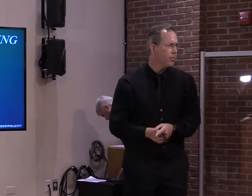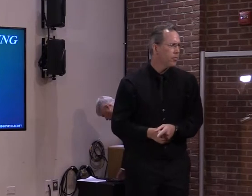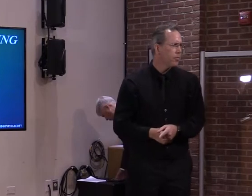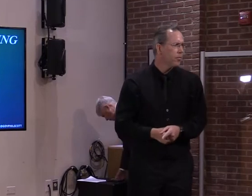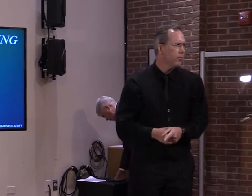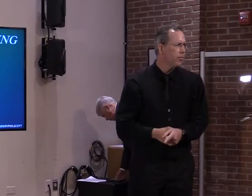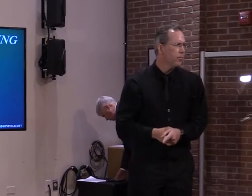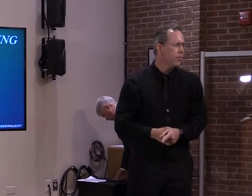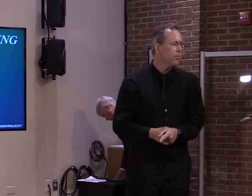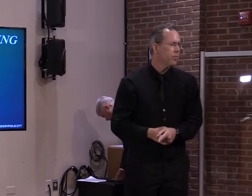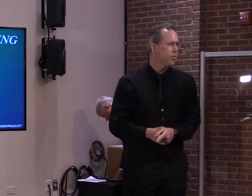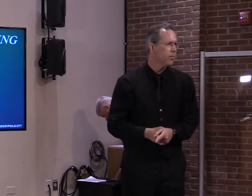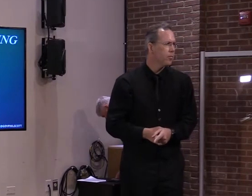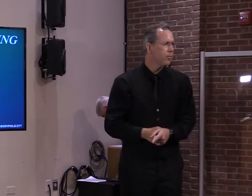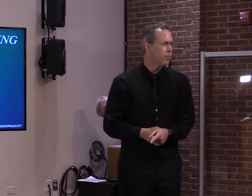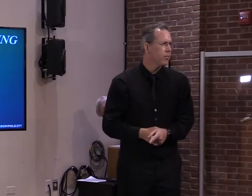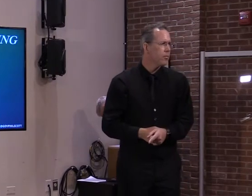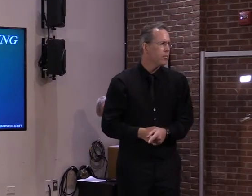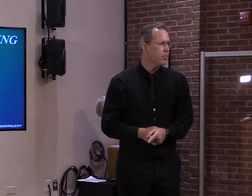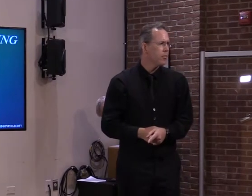is faster, fitter,